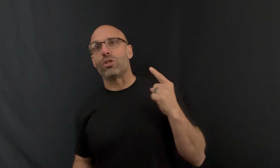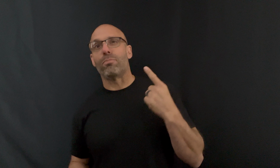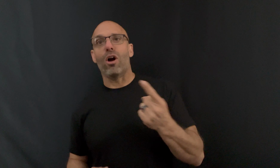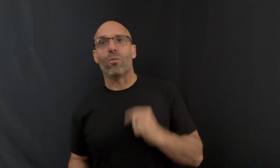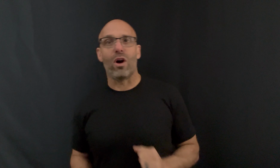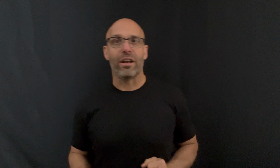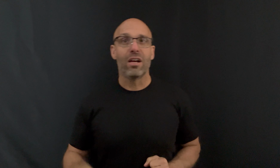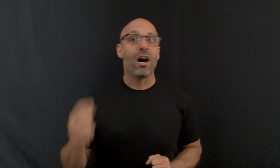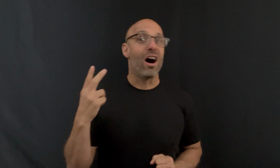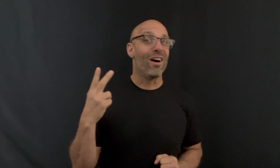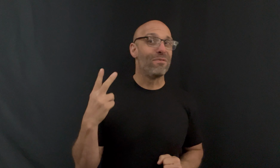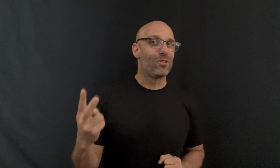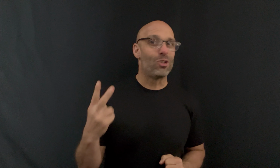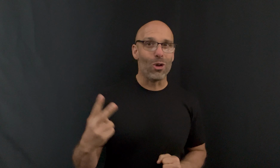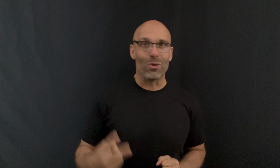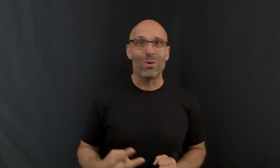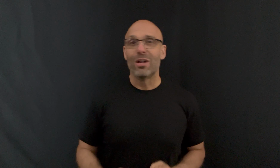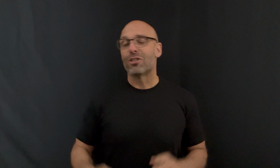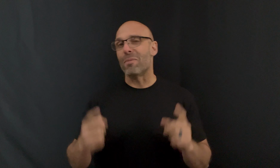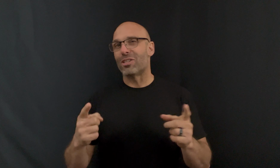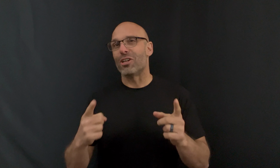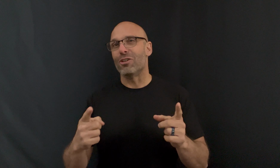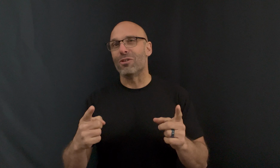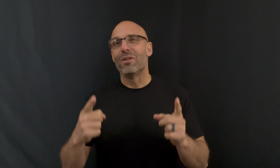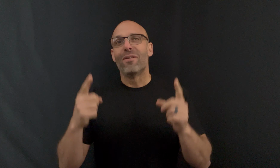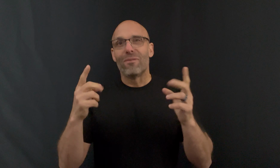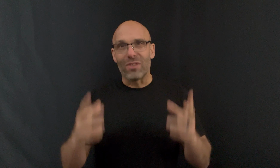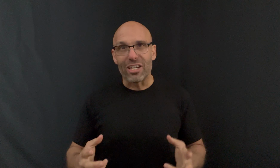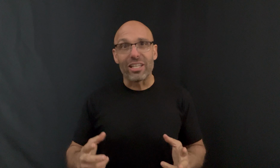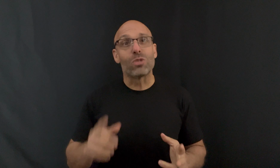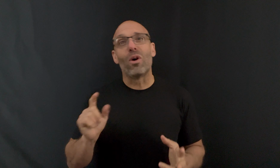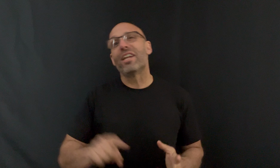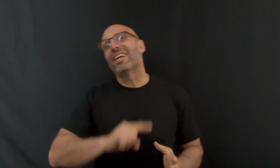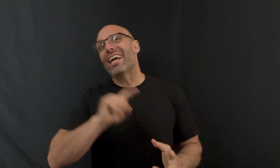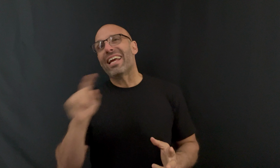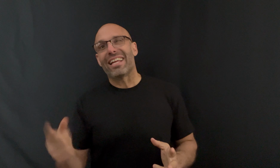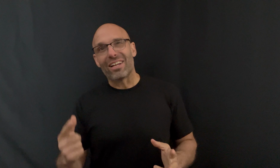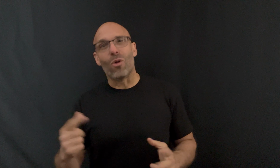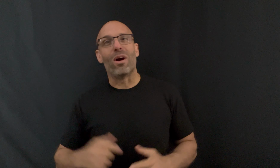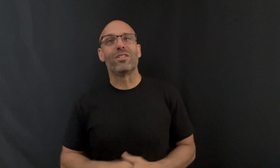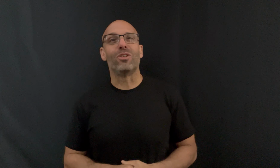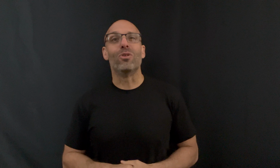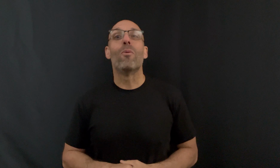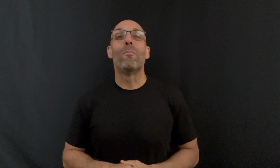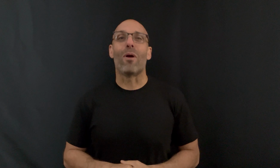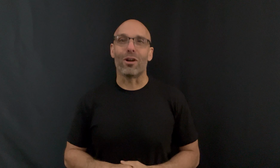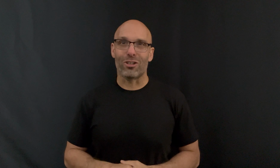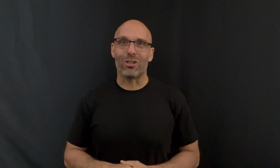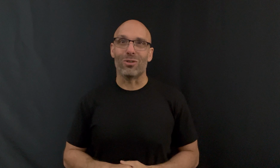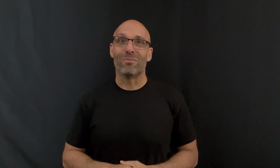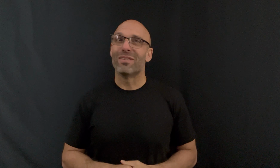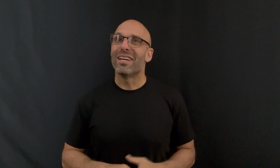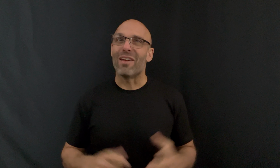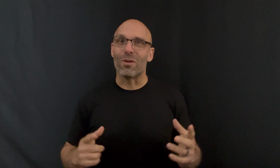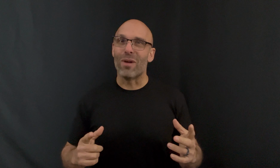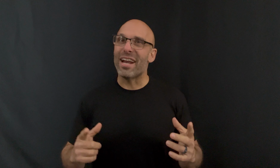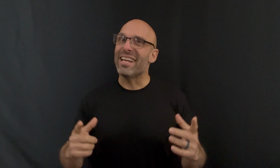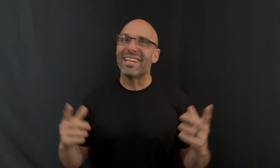part 1 of 2. So make sure you finish this one, go on to part 2. If you're ready, let's